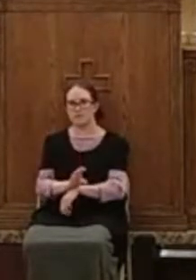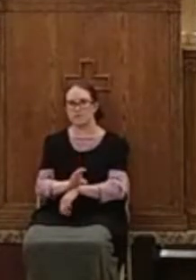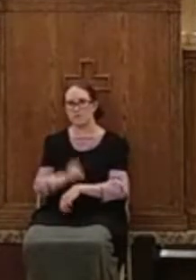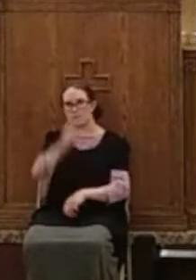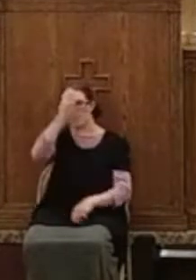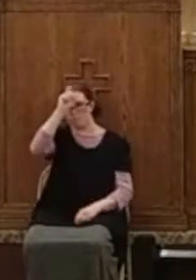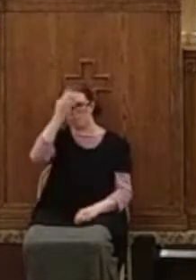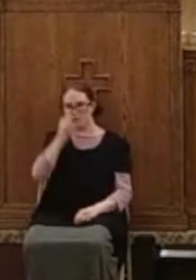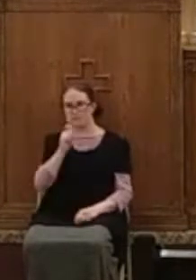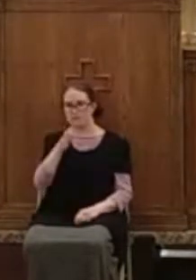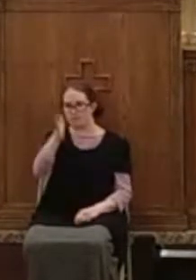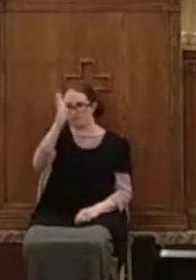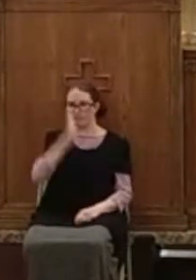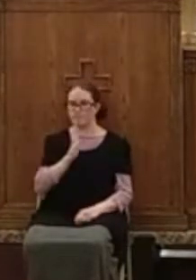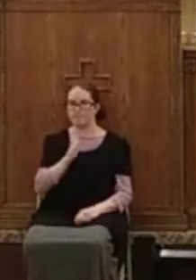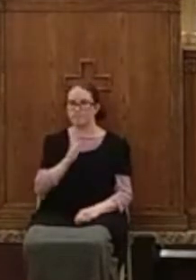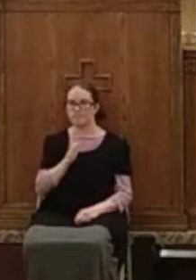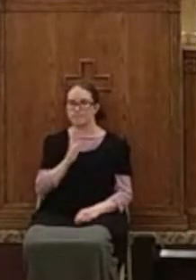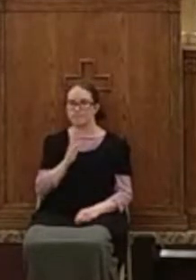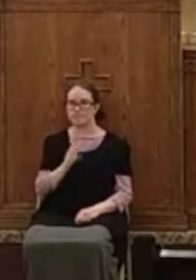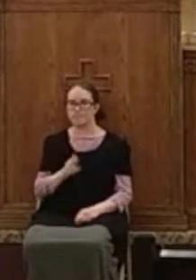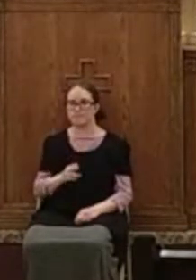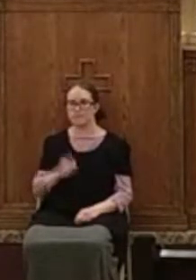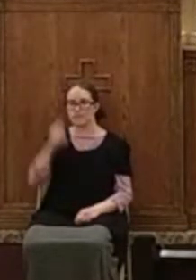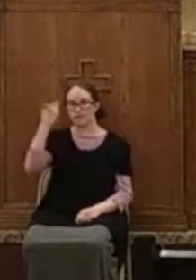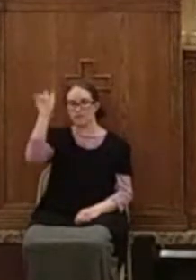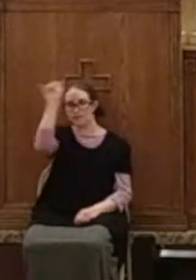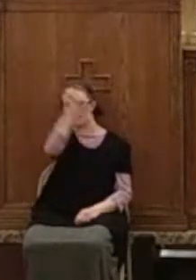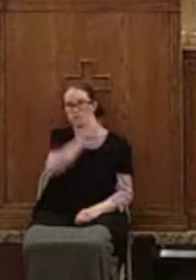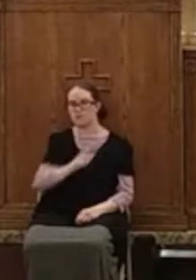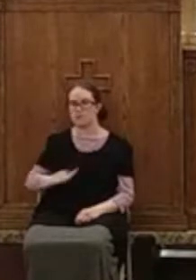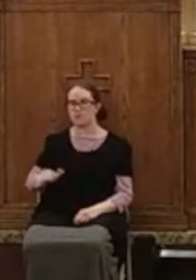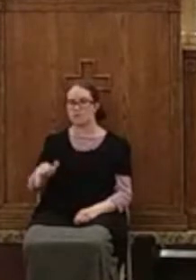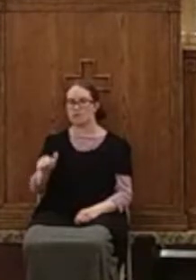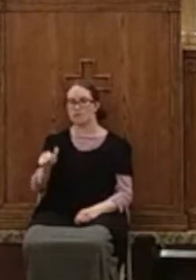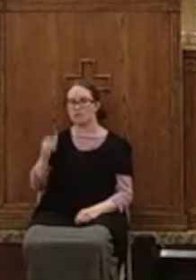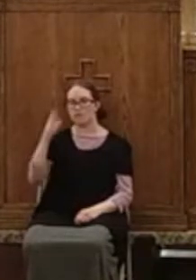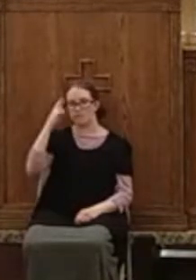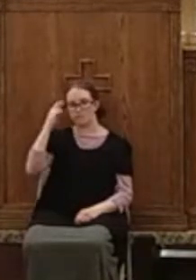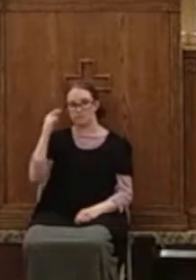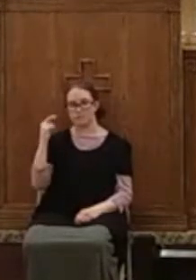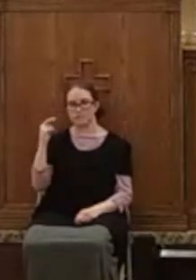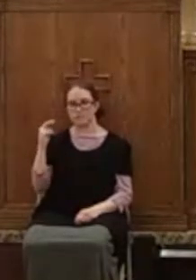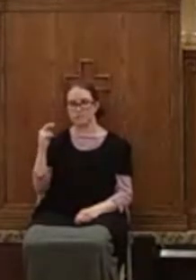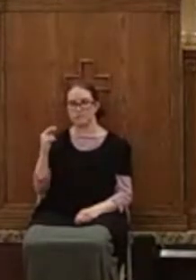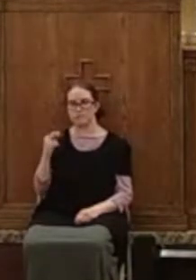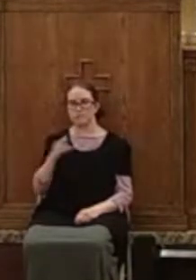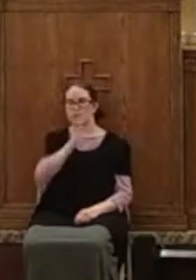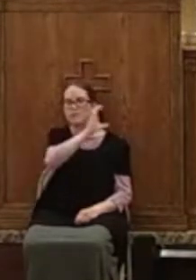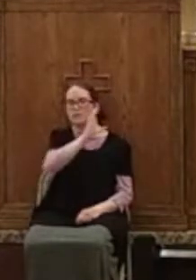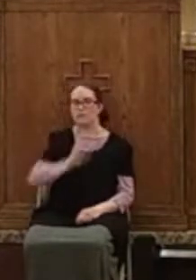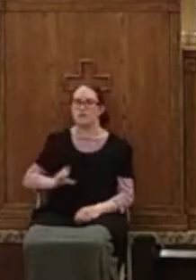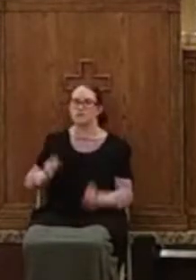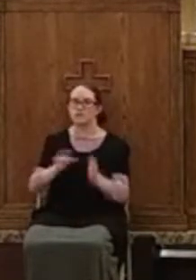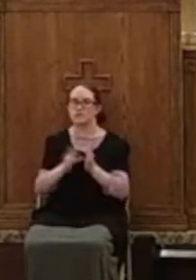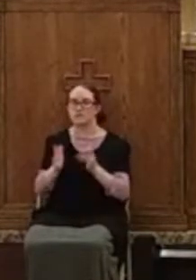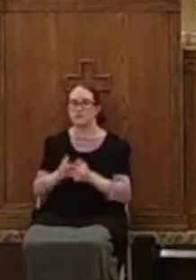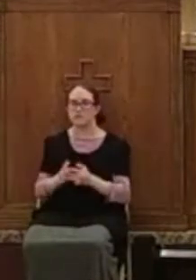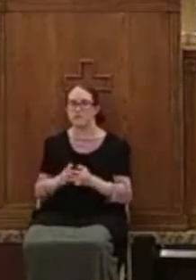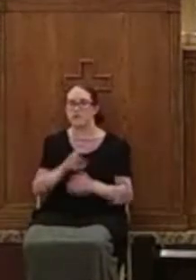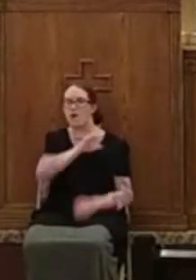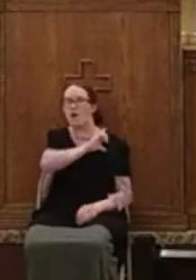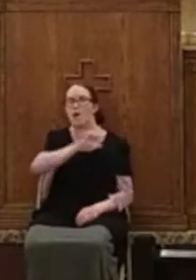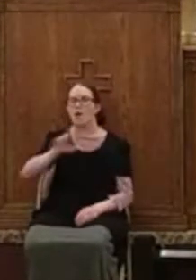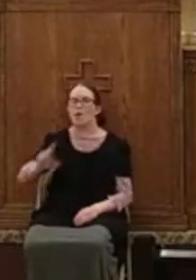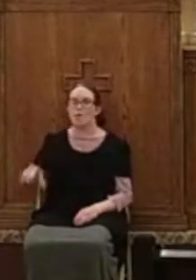God, according to the eternal purpose which he purposed in Christ Jesus our